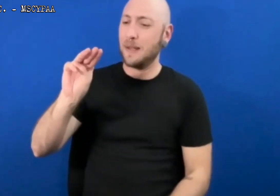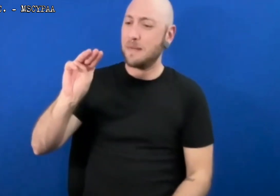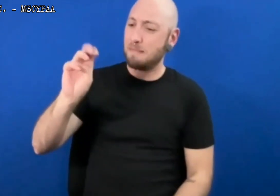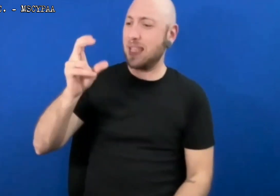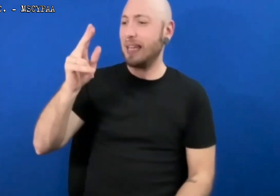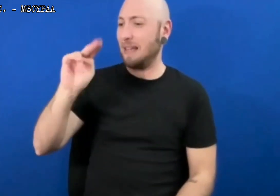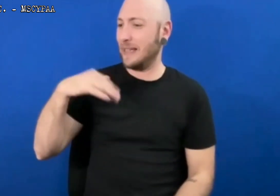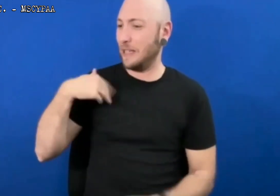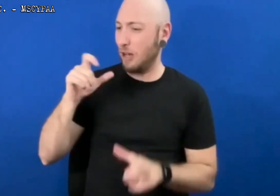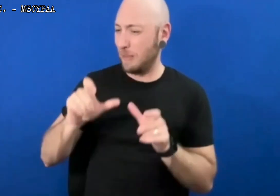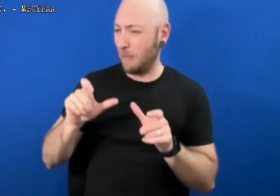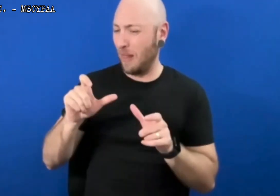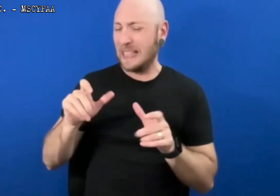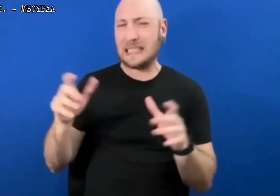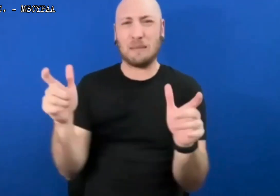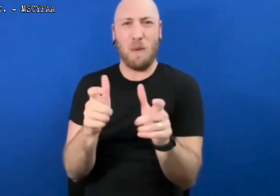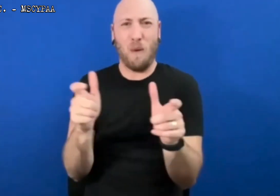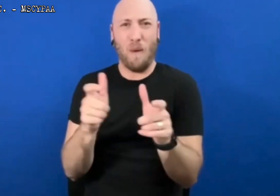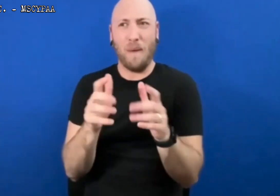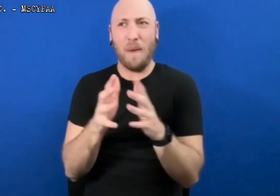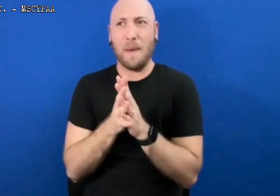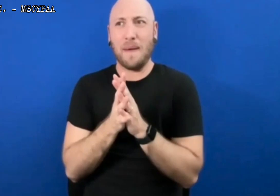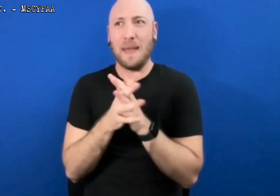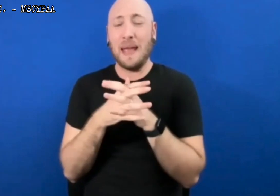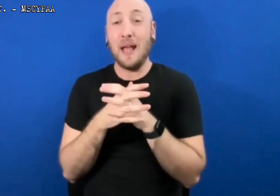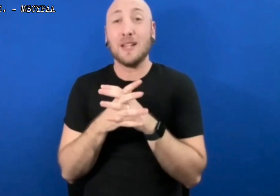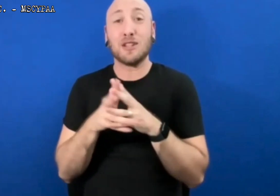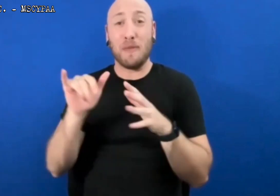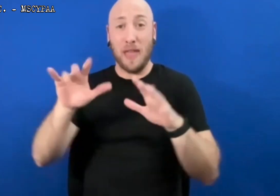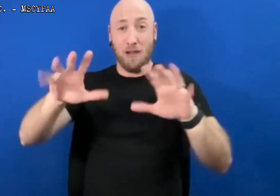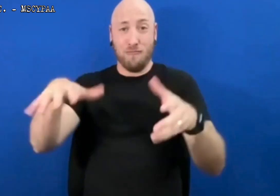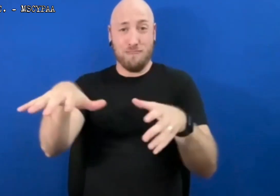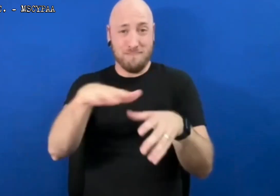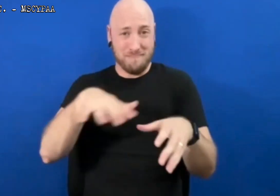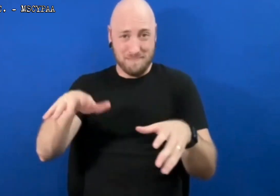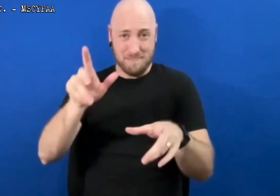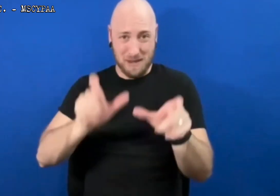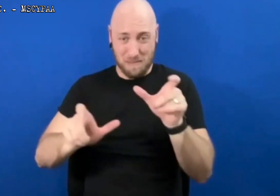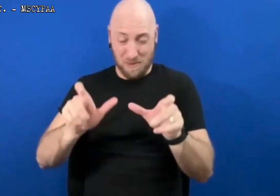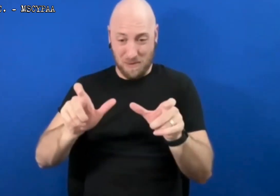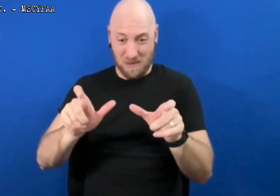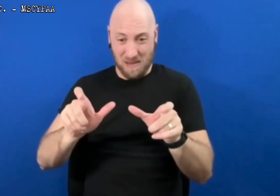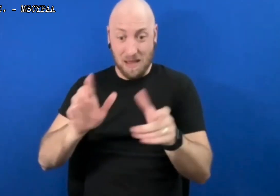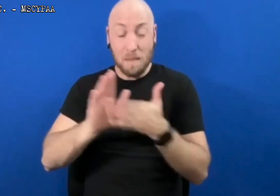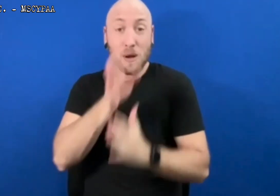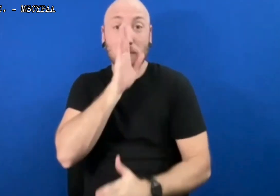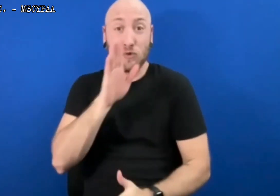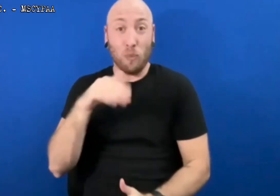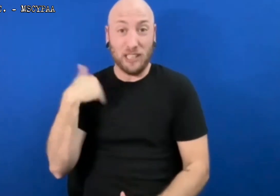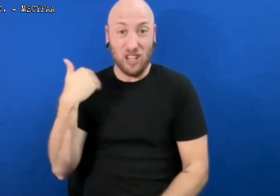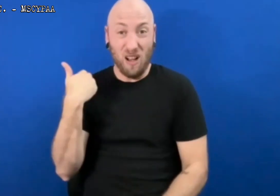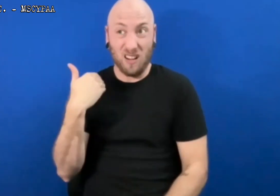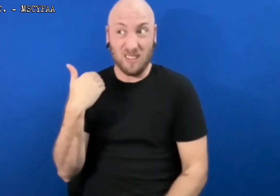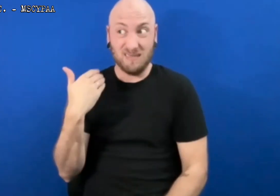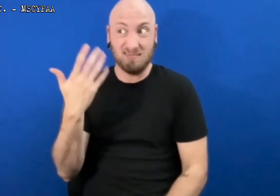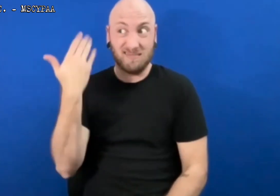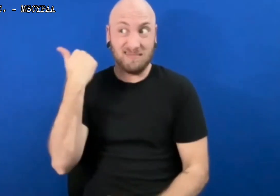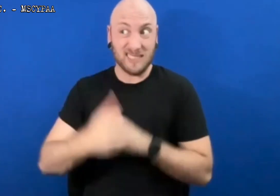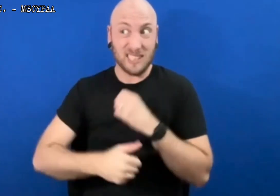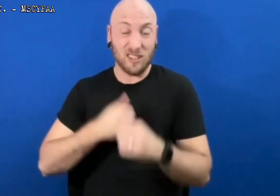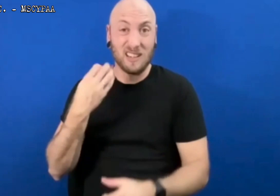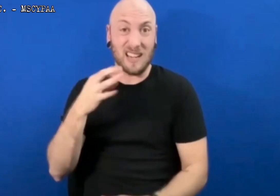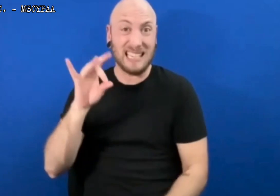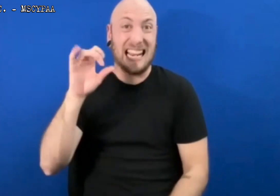And everyone there got sober in the 80s pretty much. And like they got sober young, and now they're old. So like when I go there,